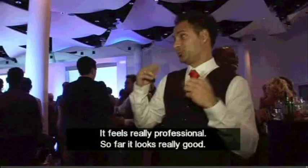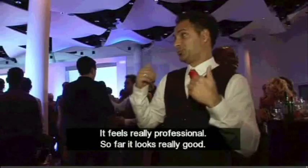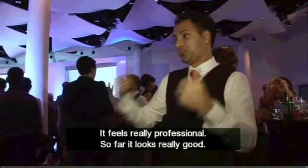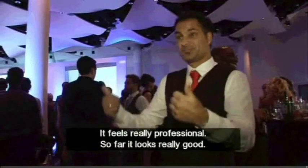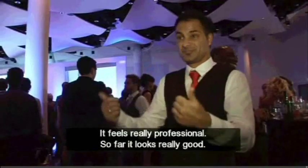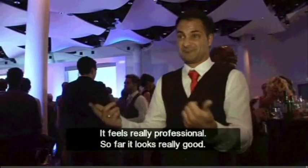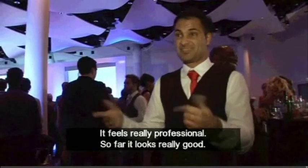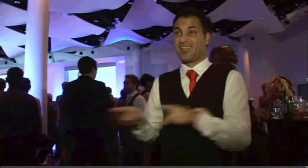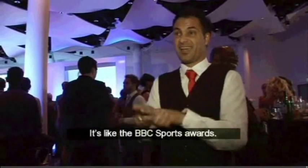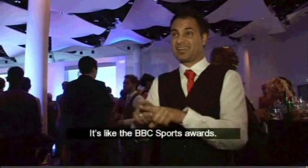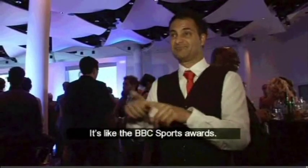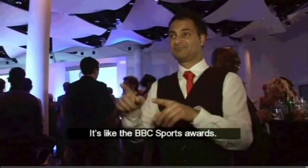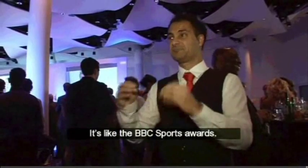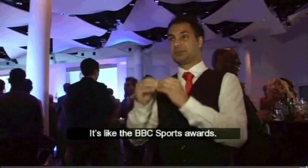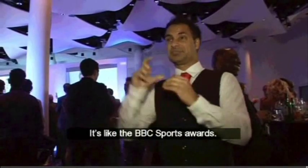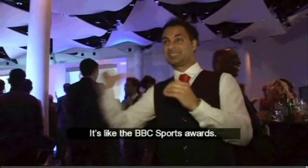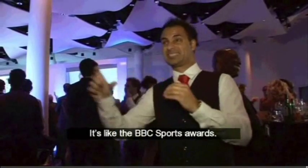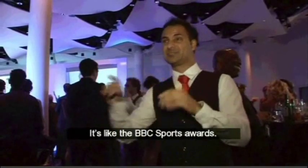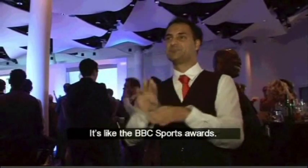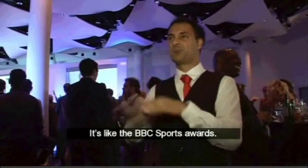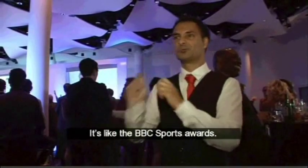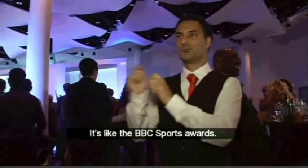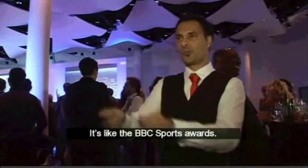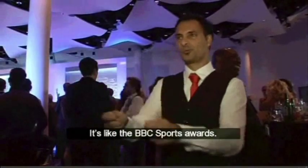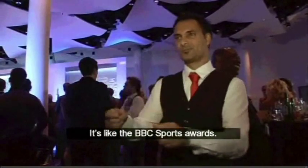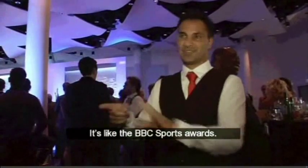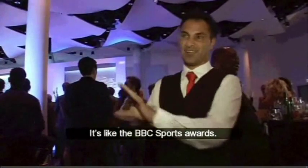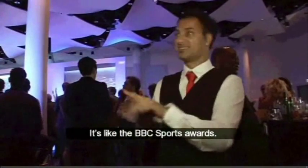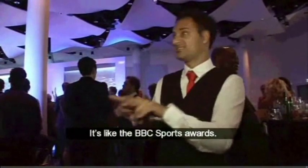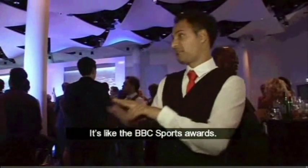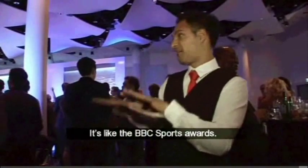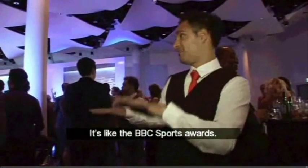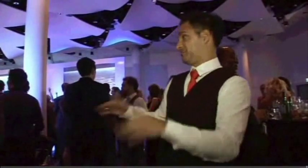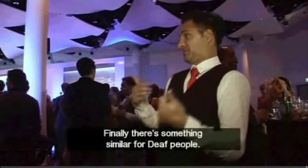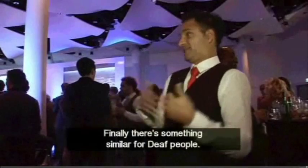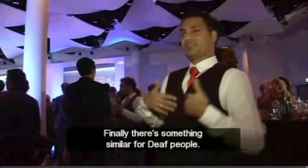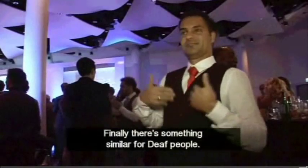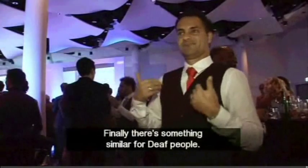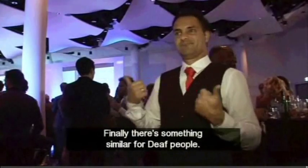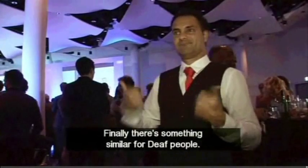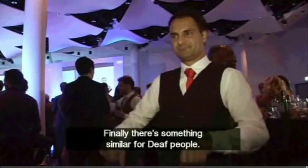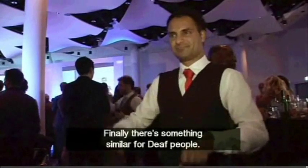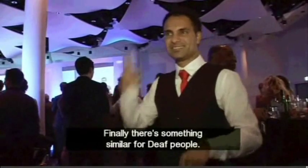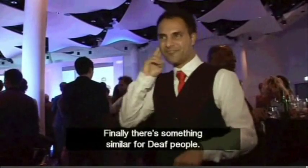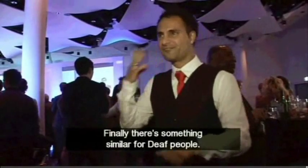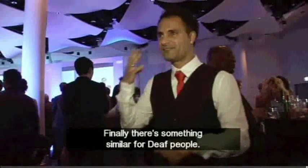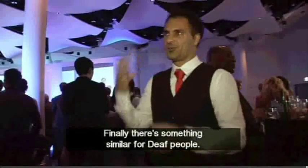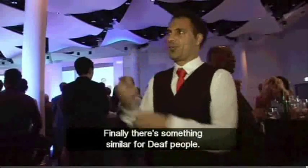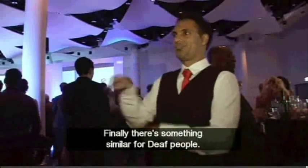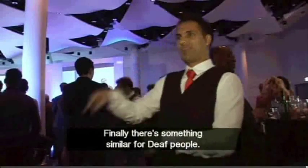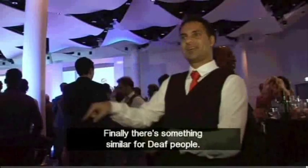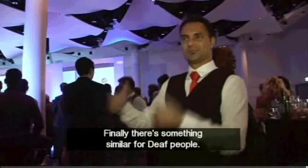Looks really good. It's like the BBC Sports Awards. Finally, there's something similar for deaf